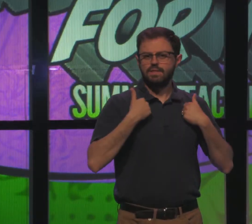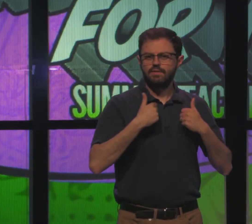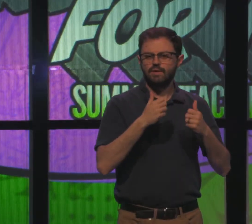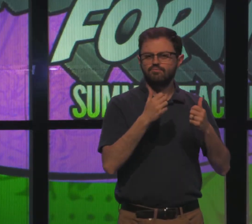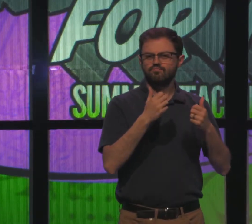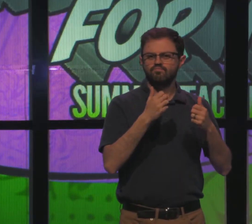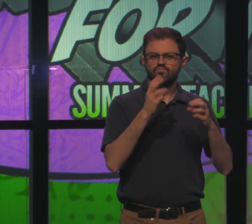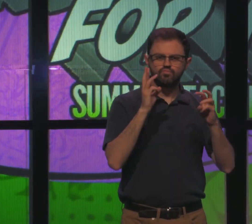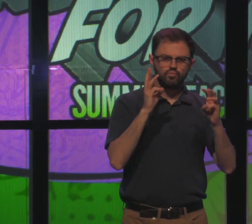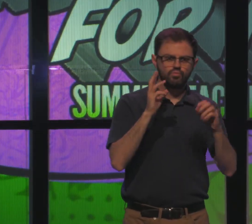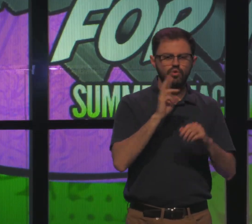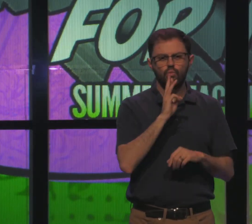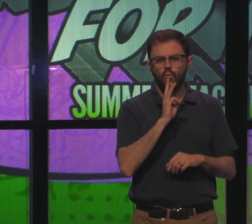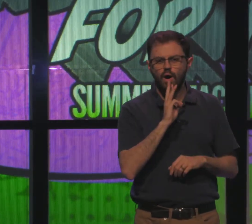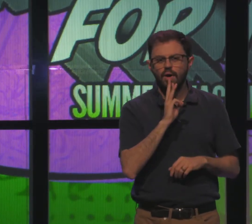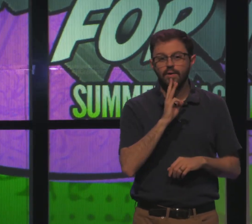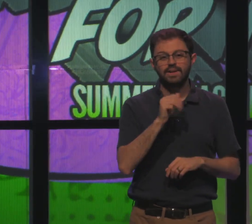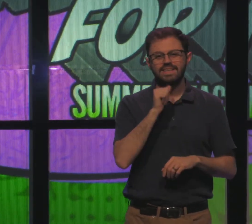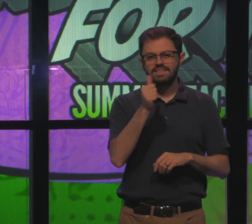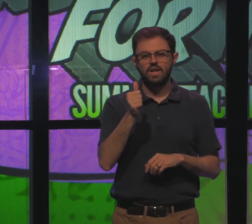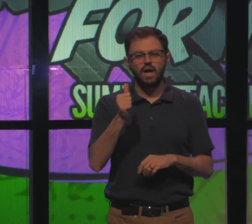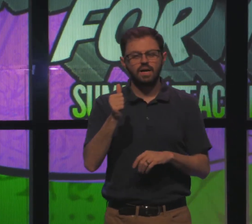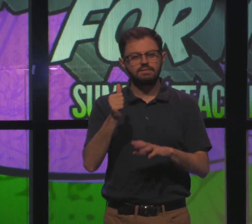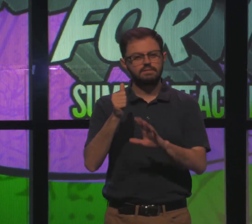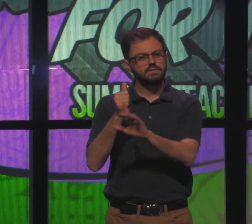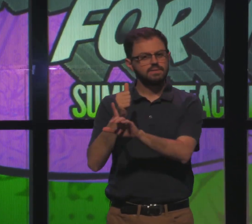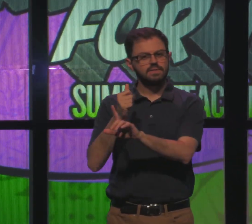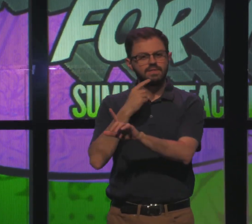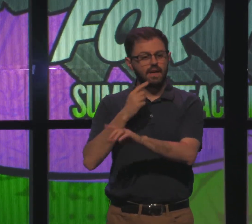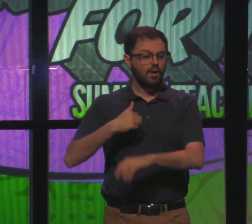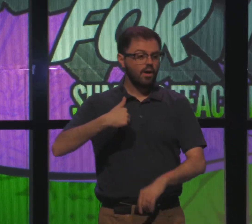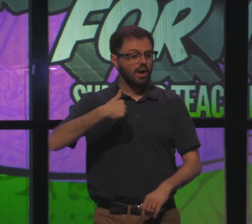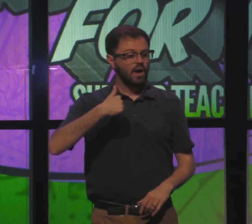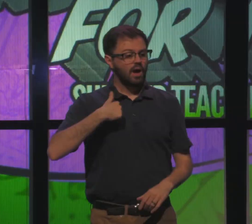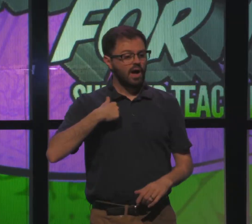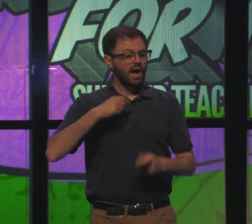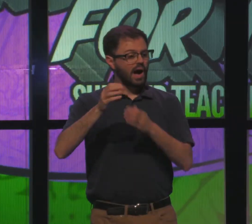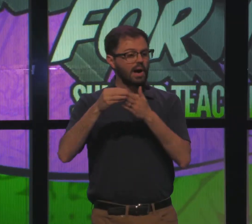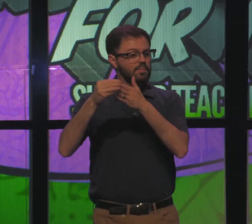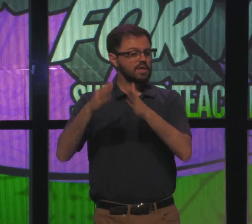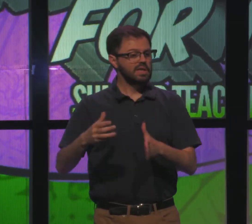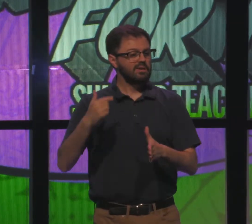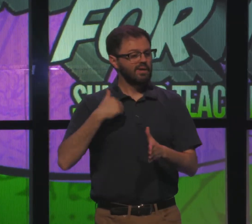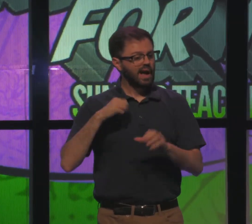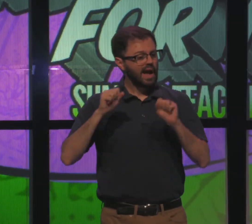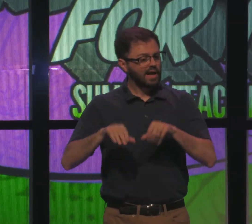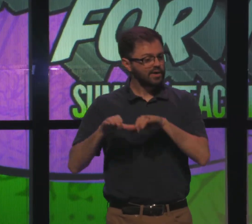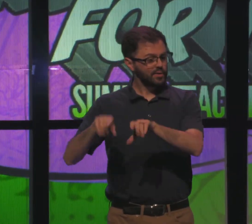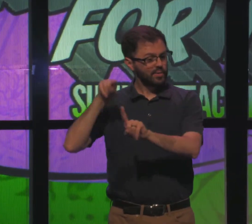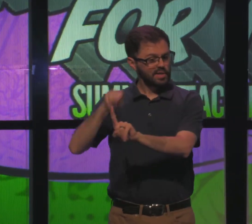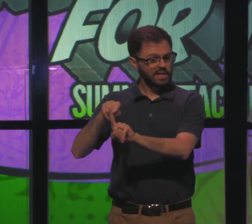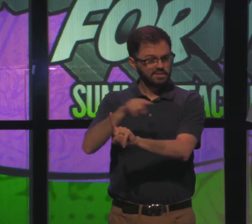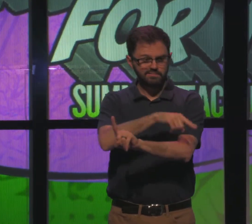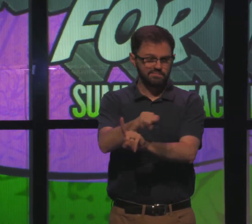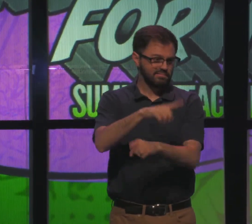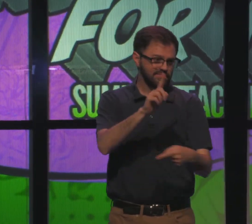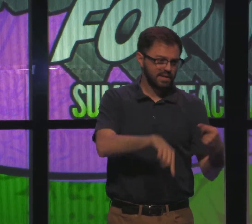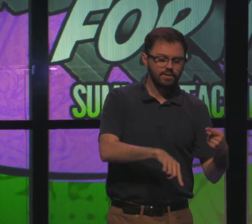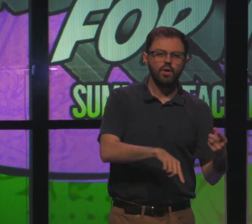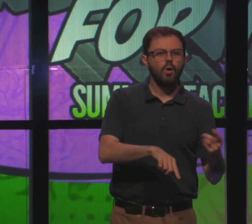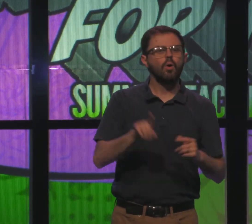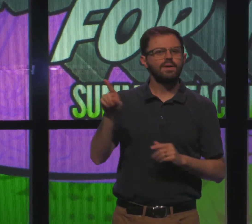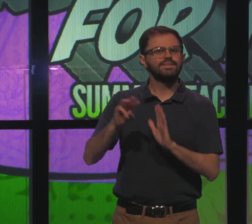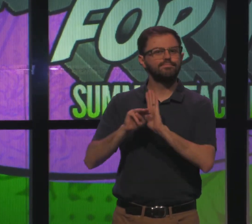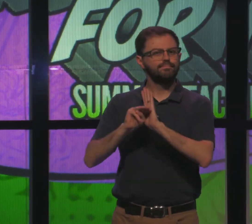some special authority to do it. He's not saying, I'm the one who gets to do this and nobody else. He's modeling what it